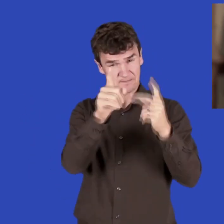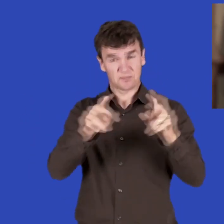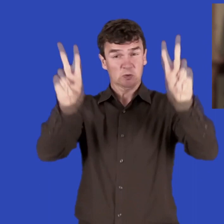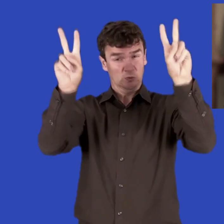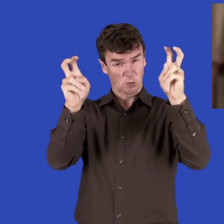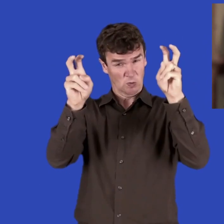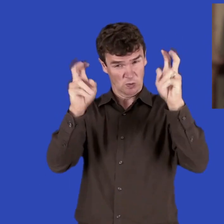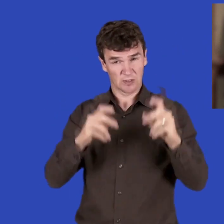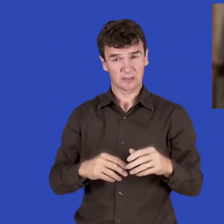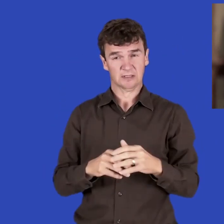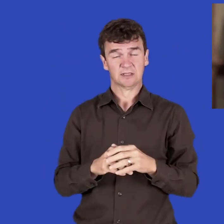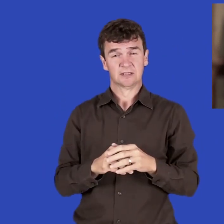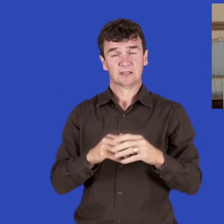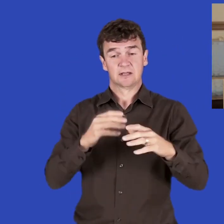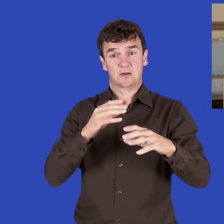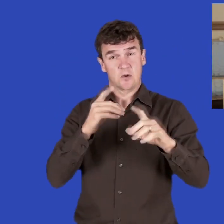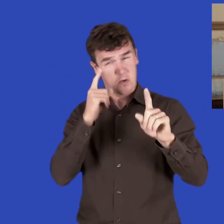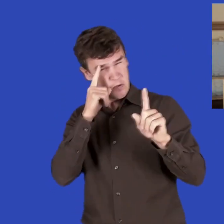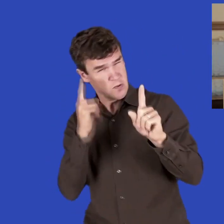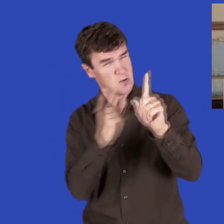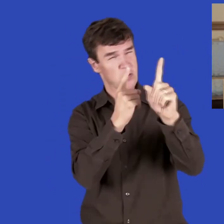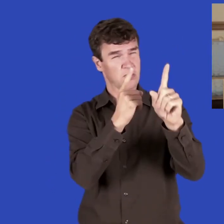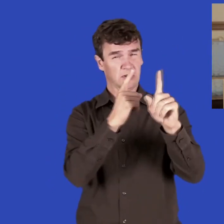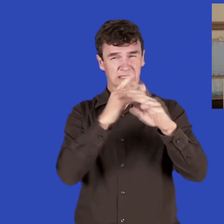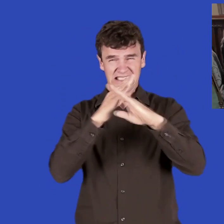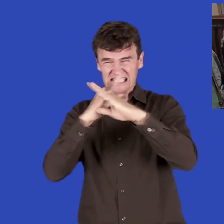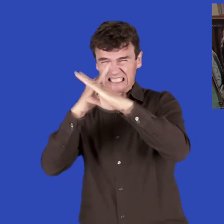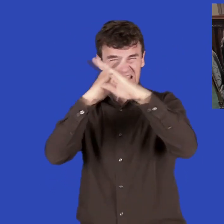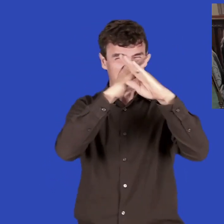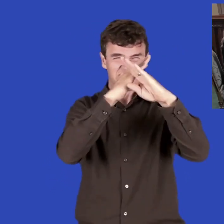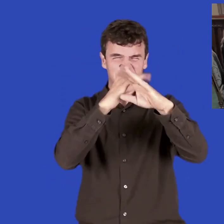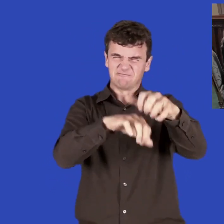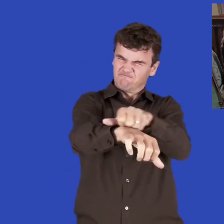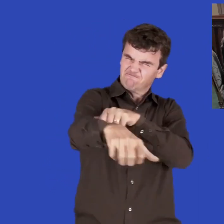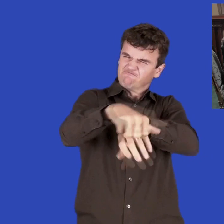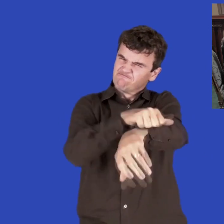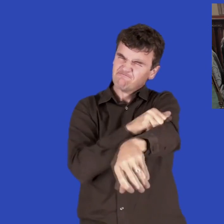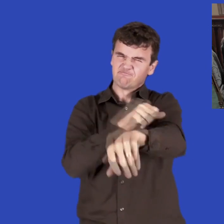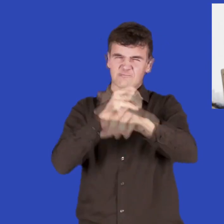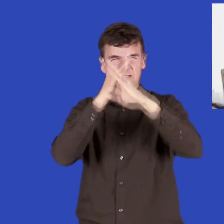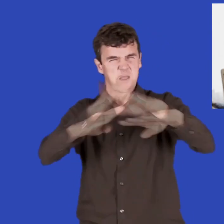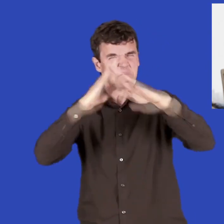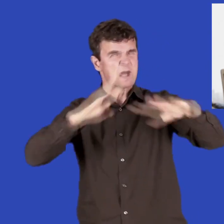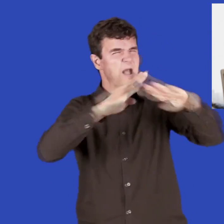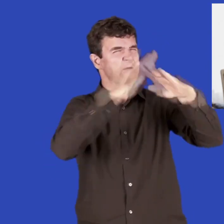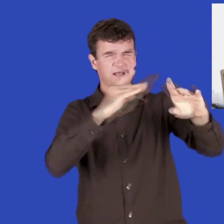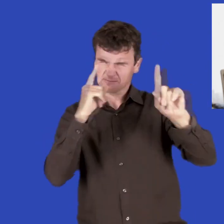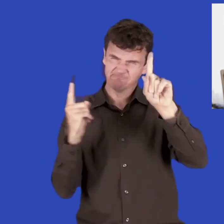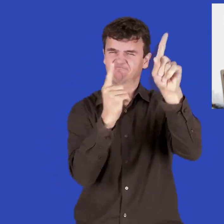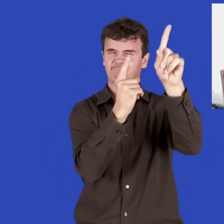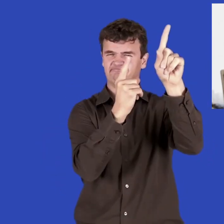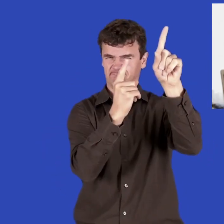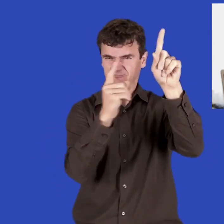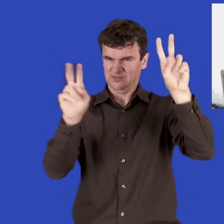me my entire life. I think the other thing is, and this was a quote that I heard just recently, your